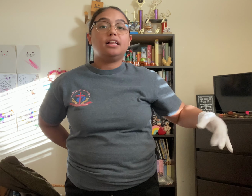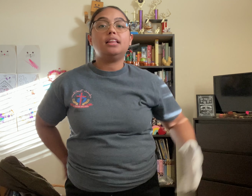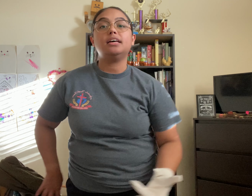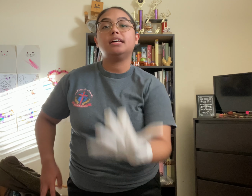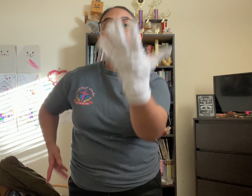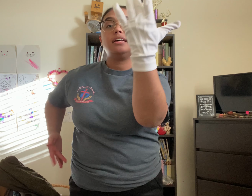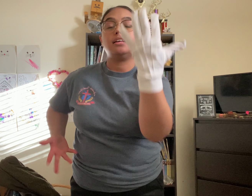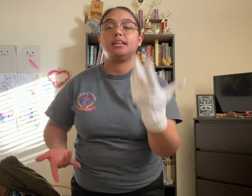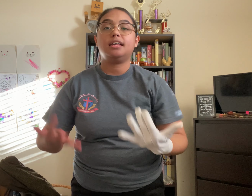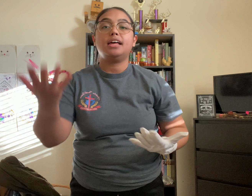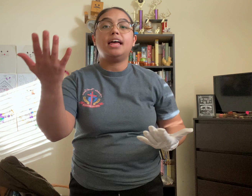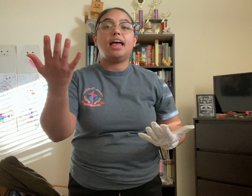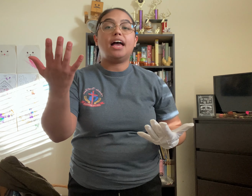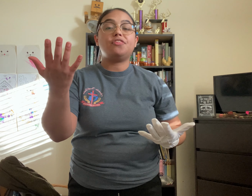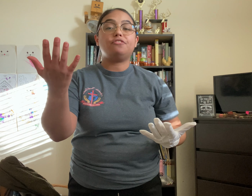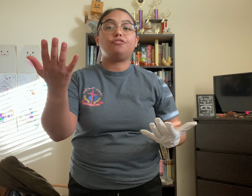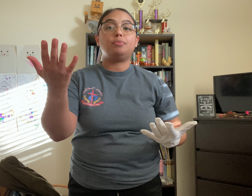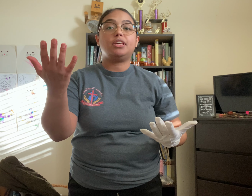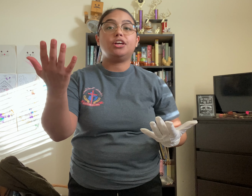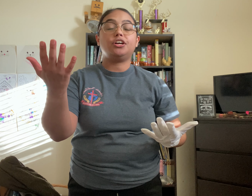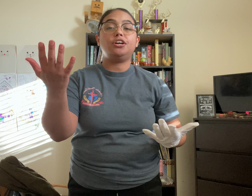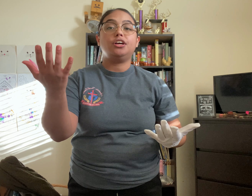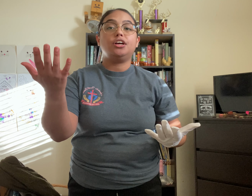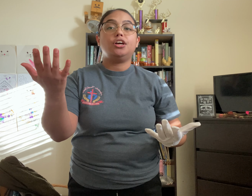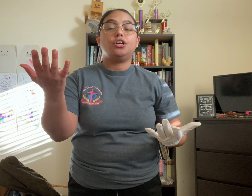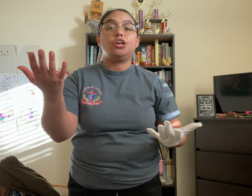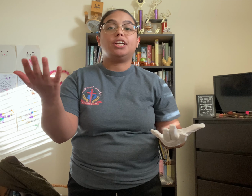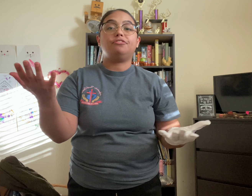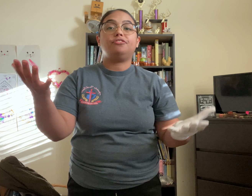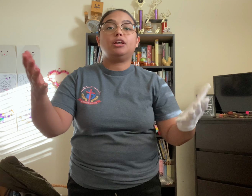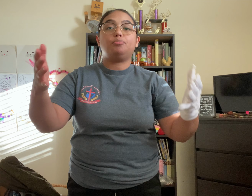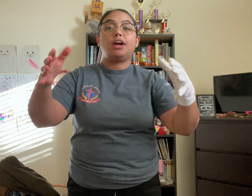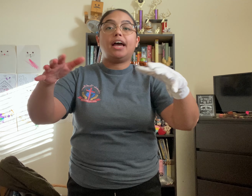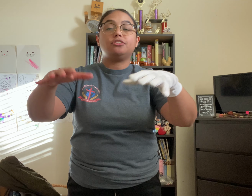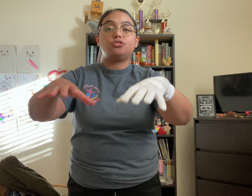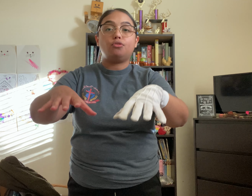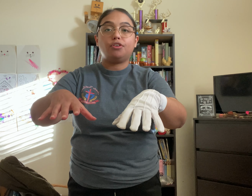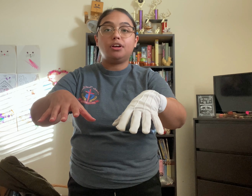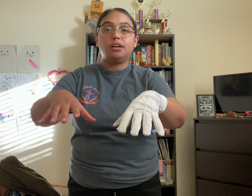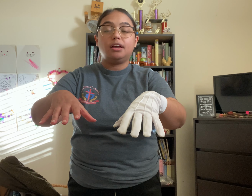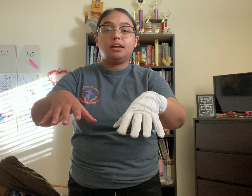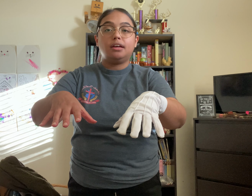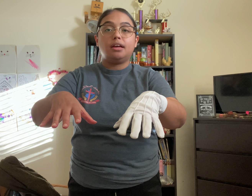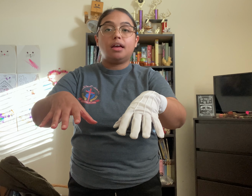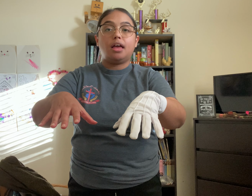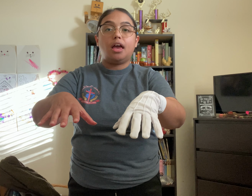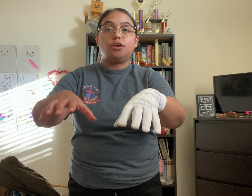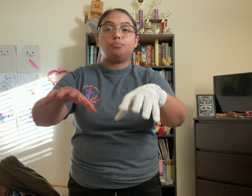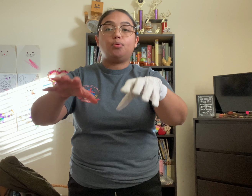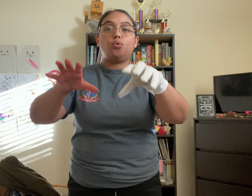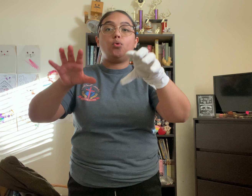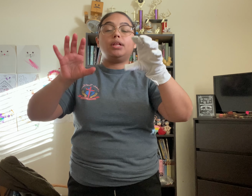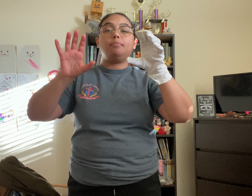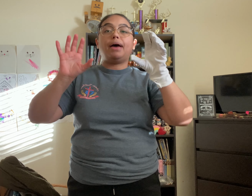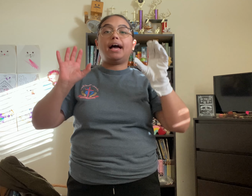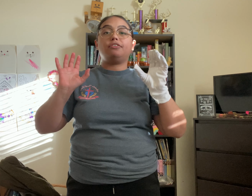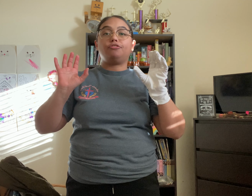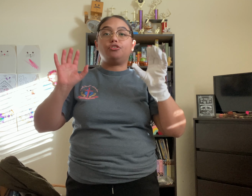hell, and then from here, you're going to flip your hands over and pull it back for